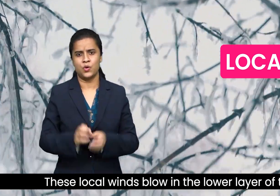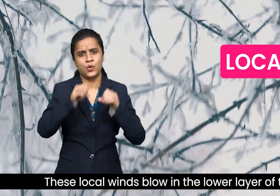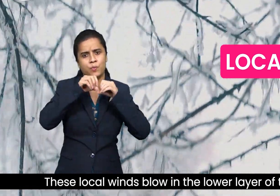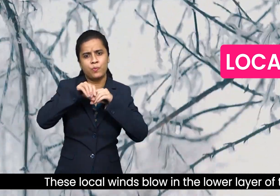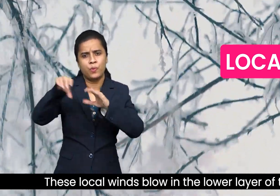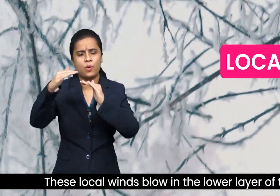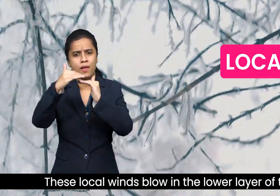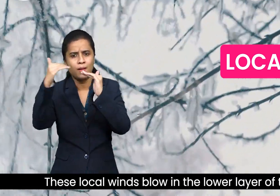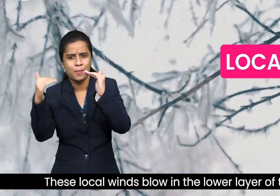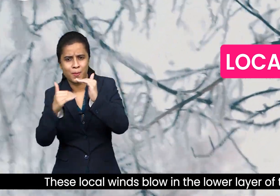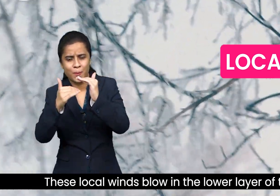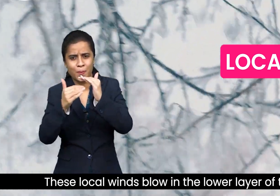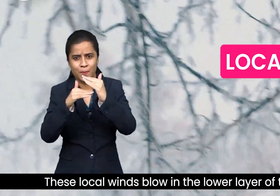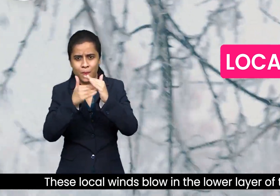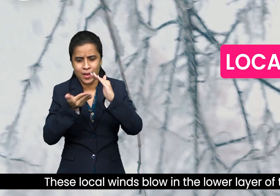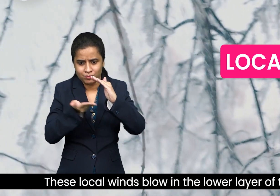blow in the lower layer